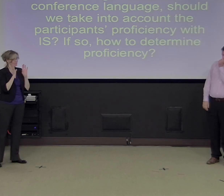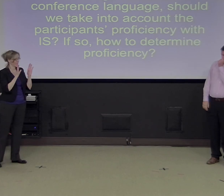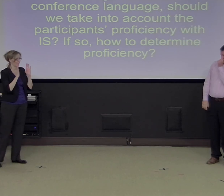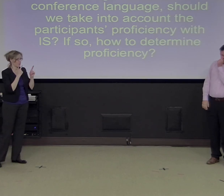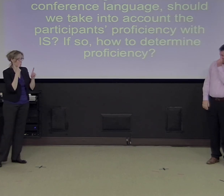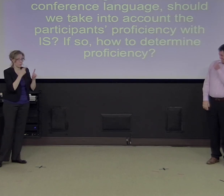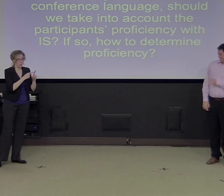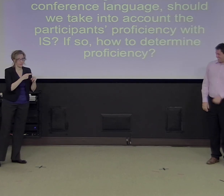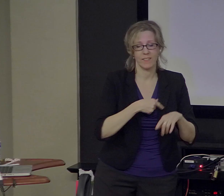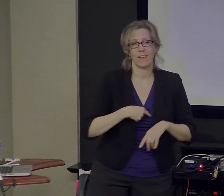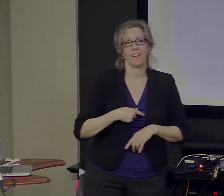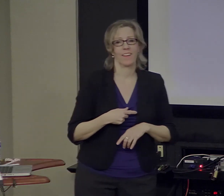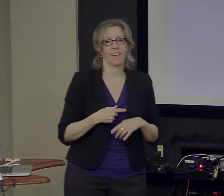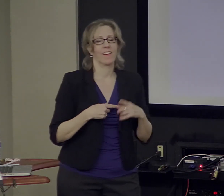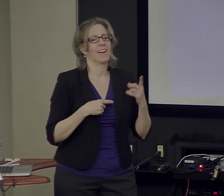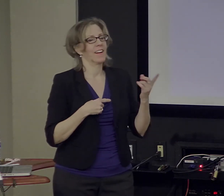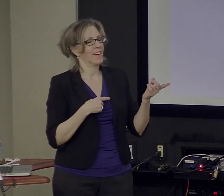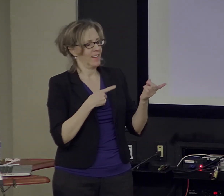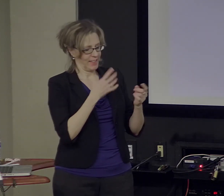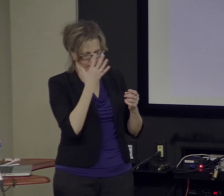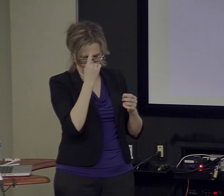languages that you and the other participant know. So thank you.